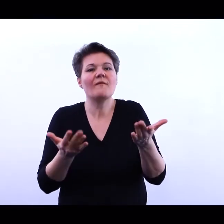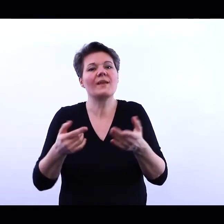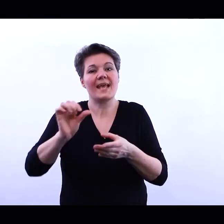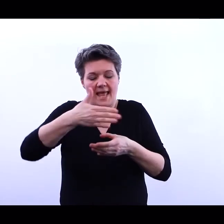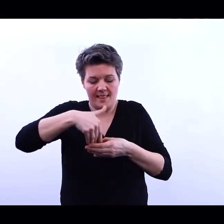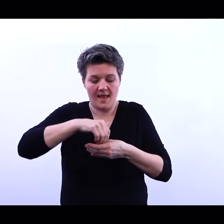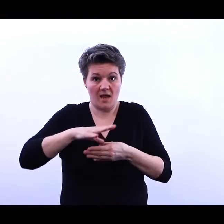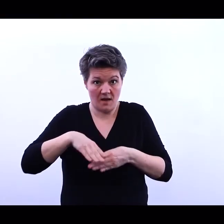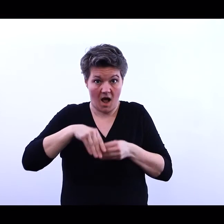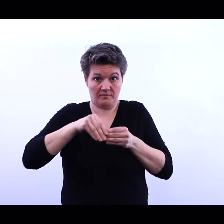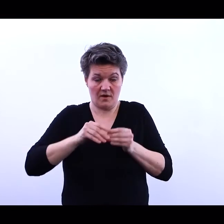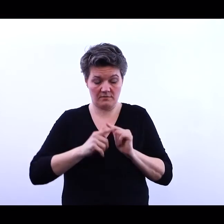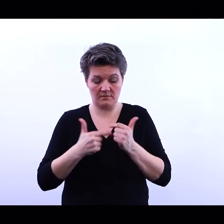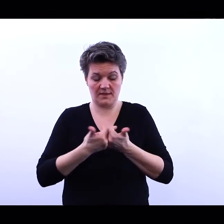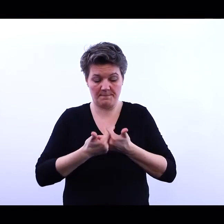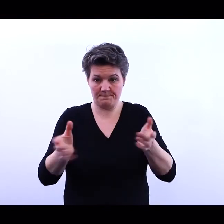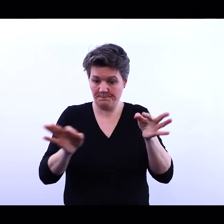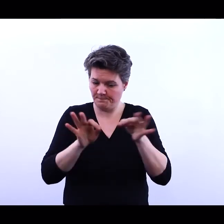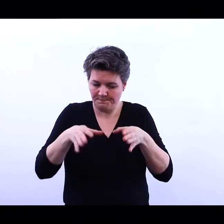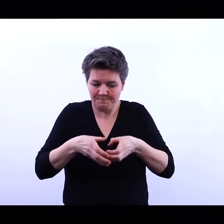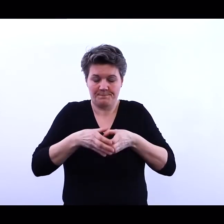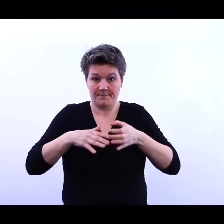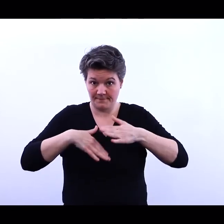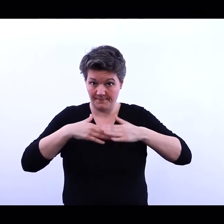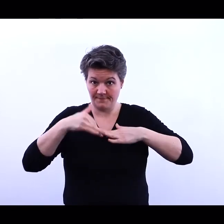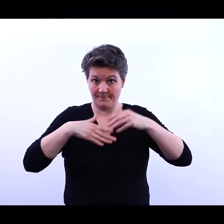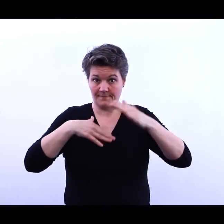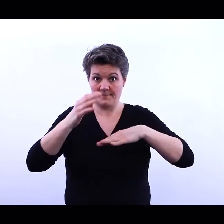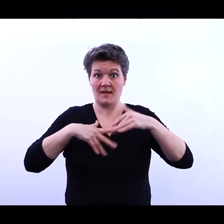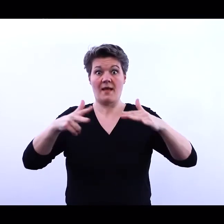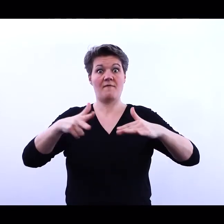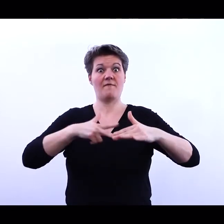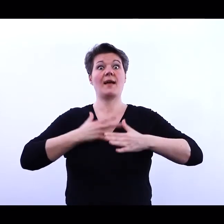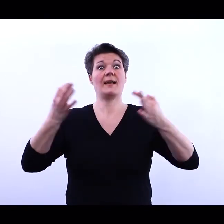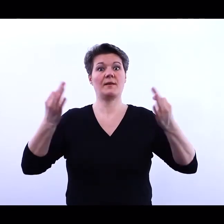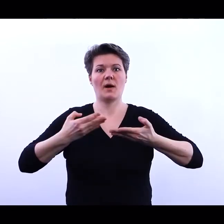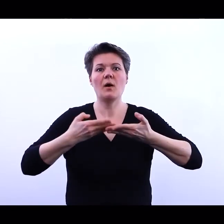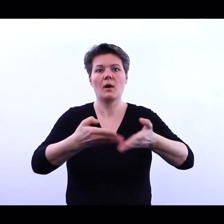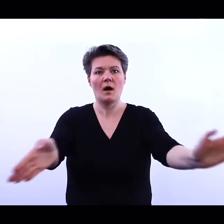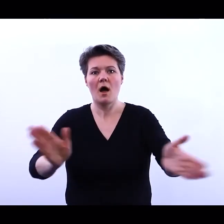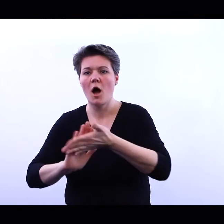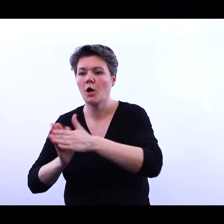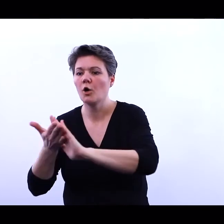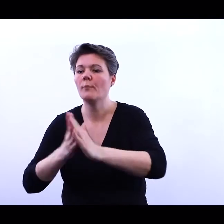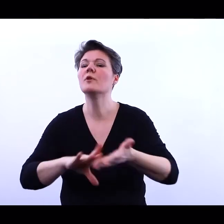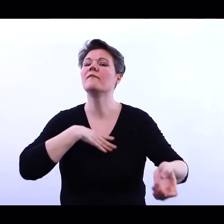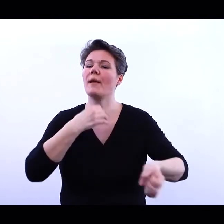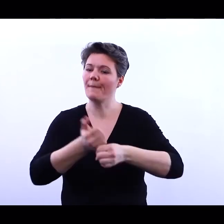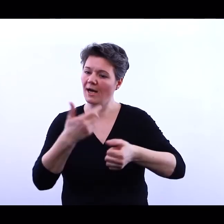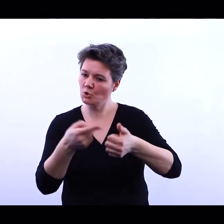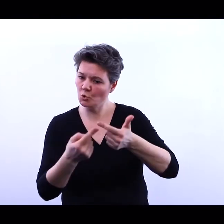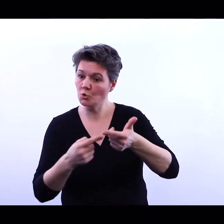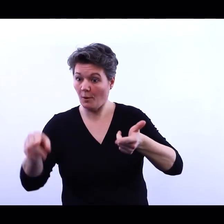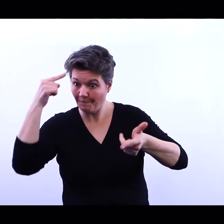internally, build that team. And then if you really need it, just go tell the community that you're going to do these things and